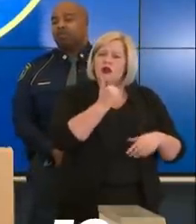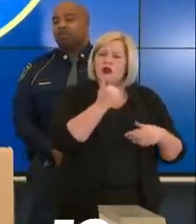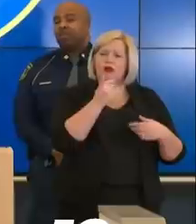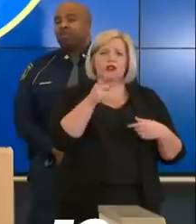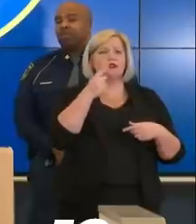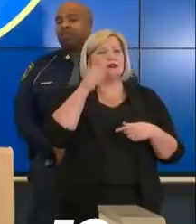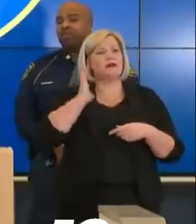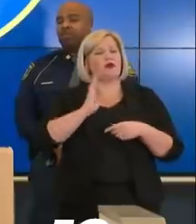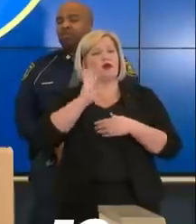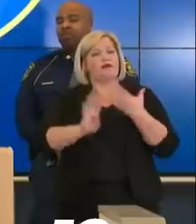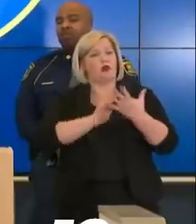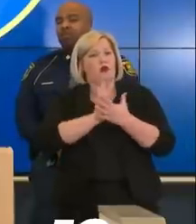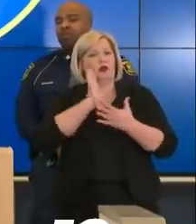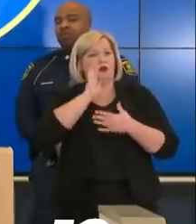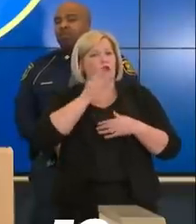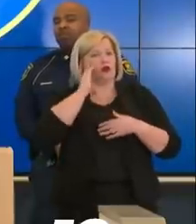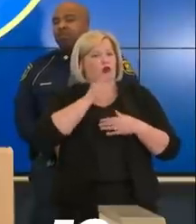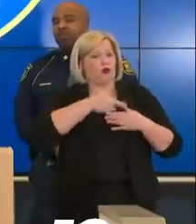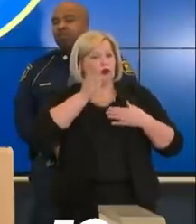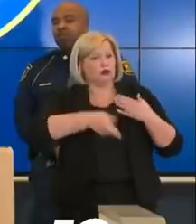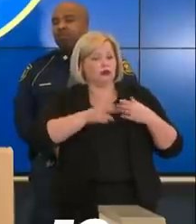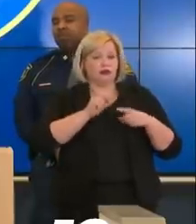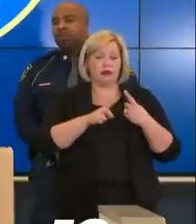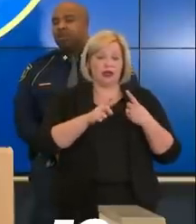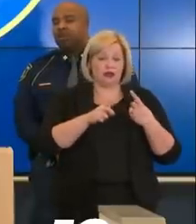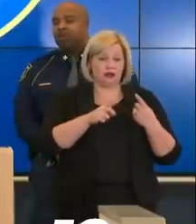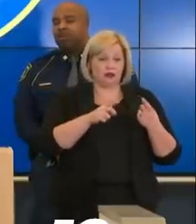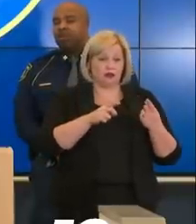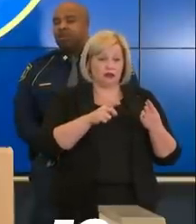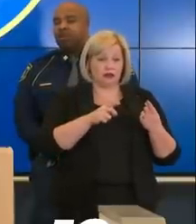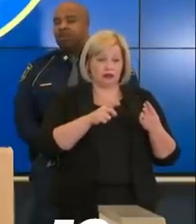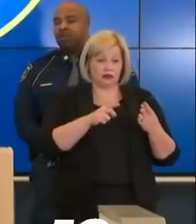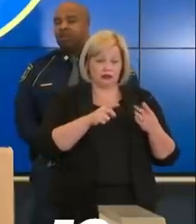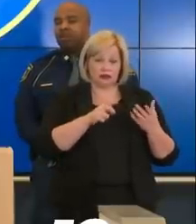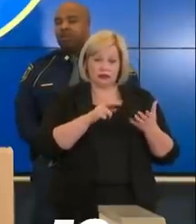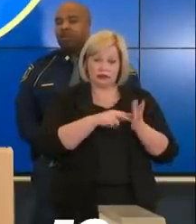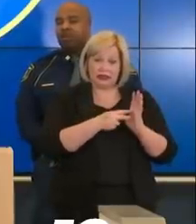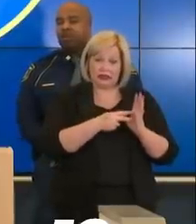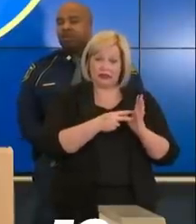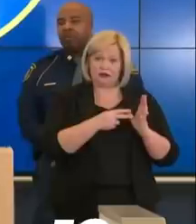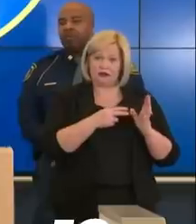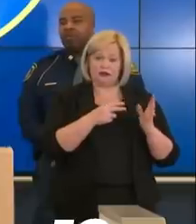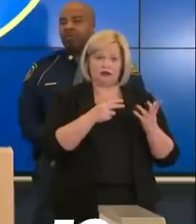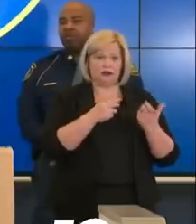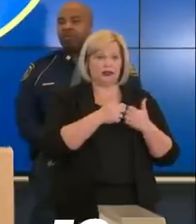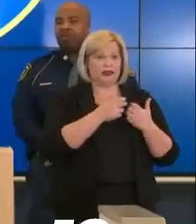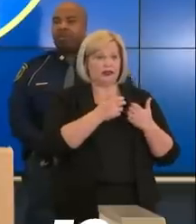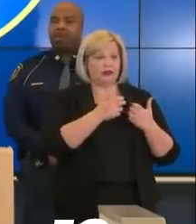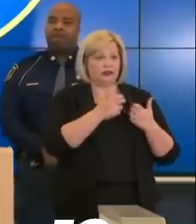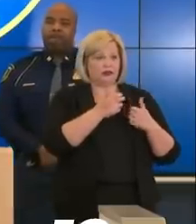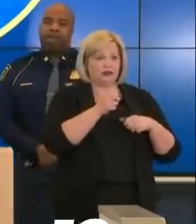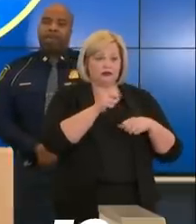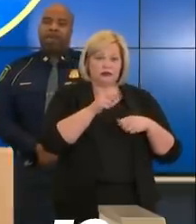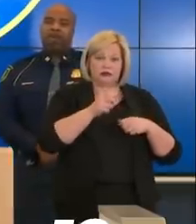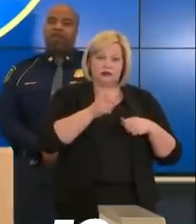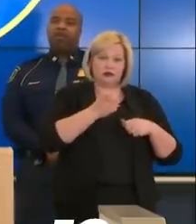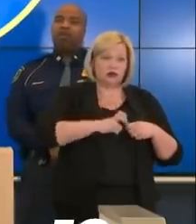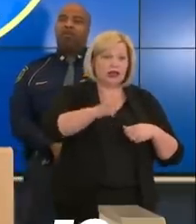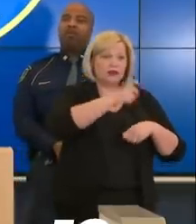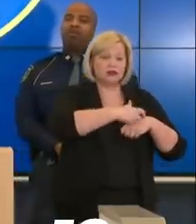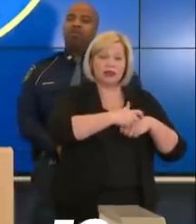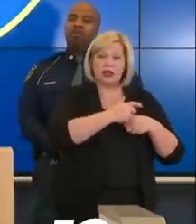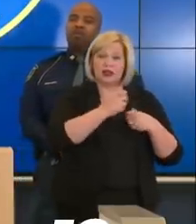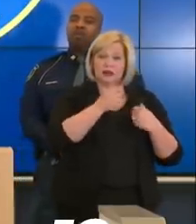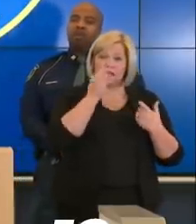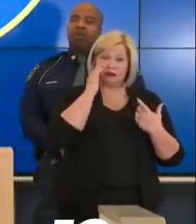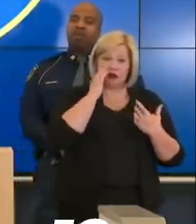there's a 4-hour turnaround, but is it longer once you take other items like transit time into account?